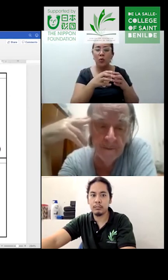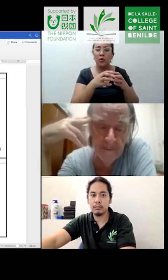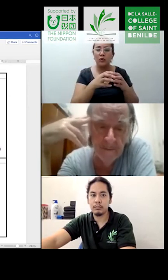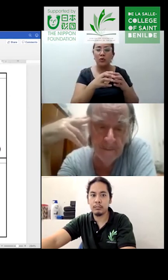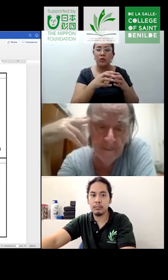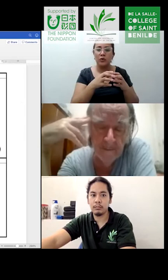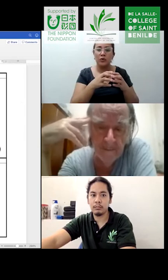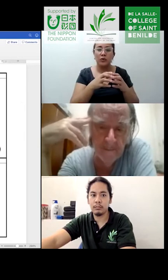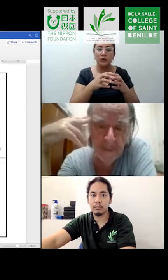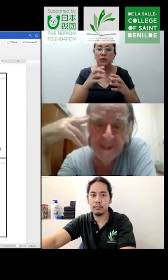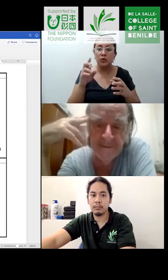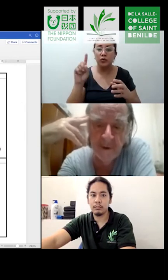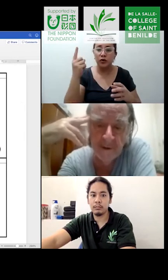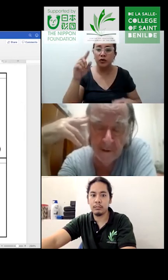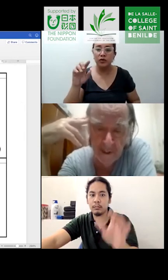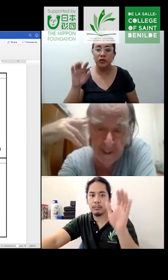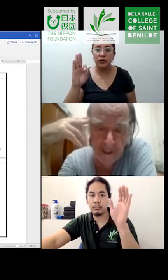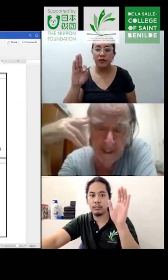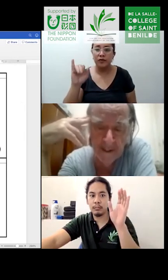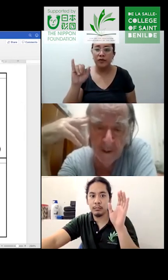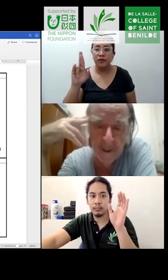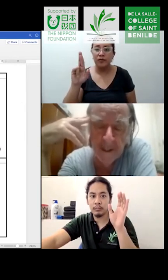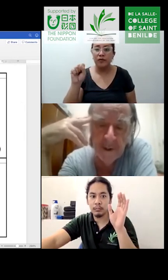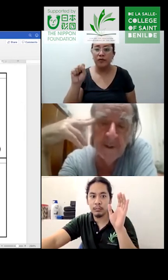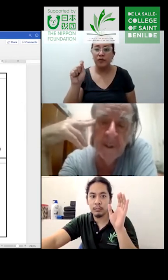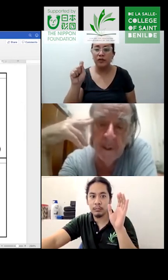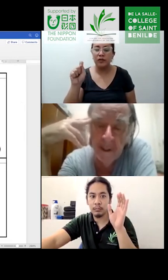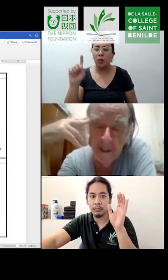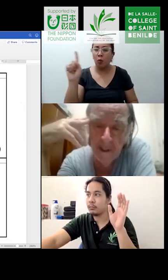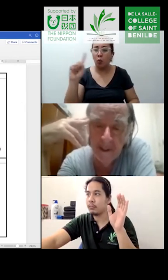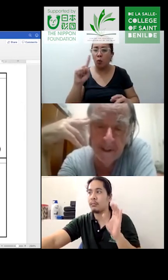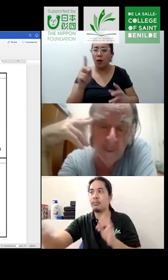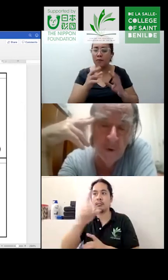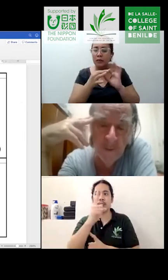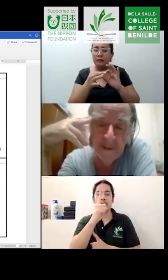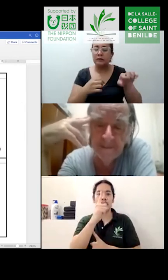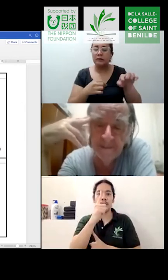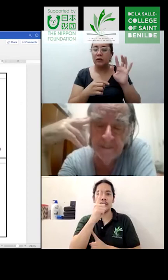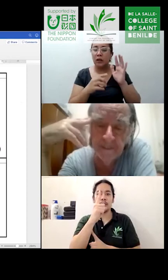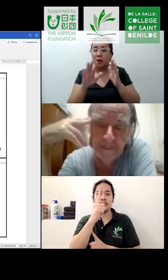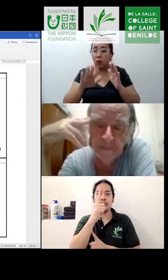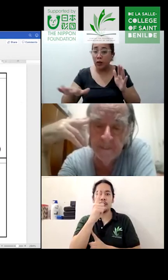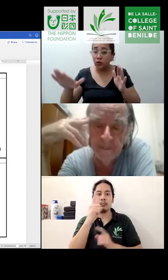to place first? Is it location? Is it movement?